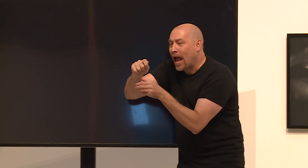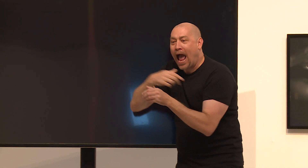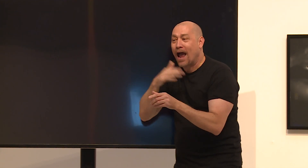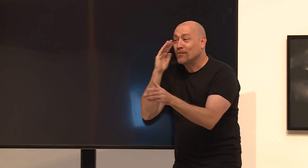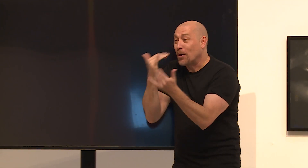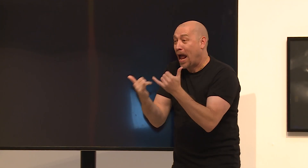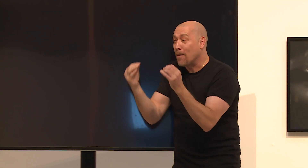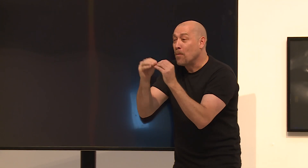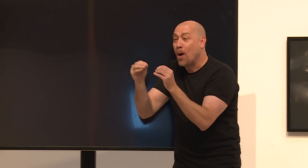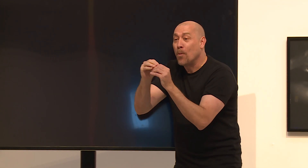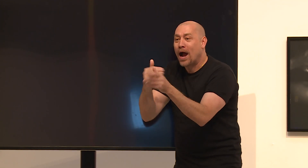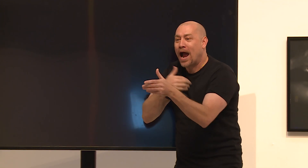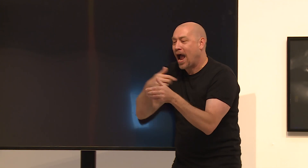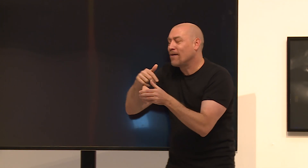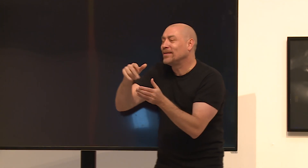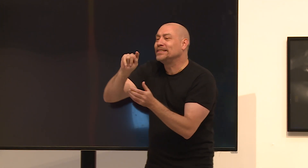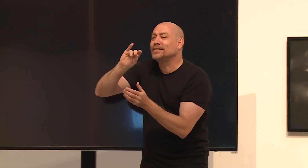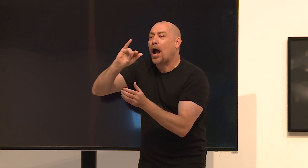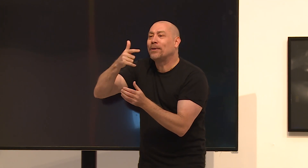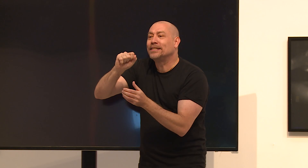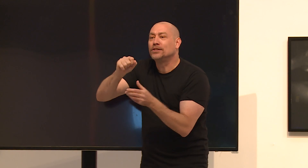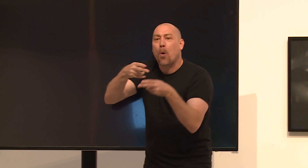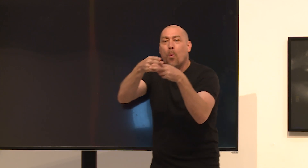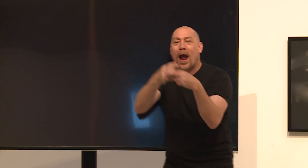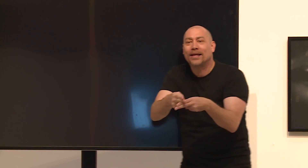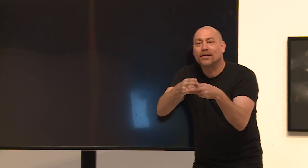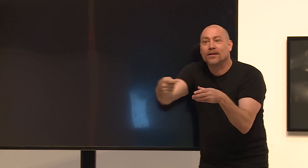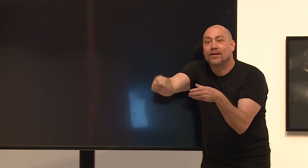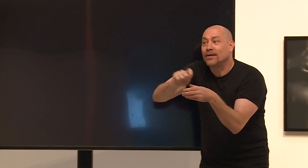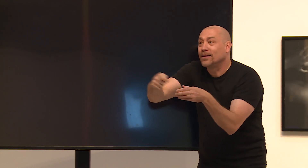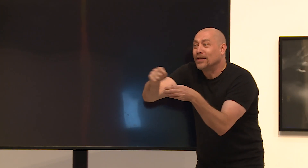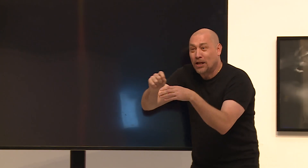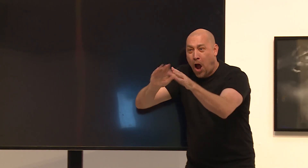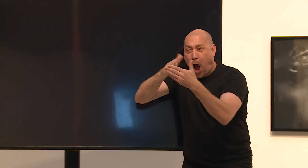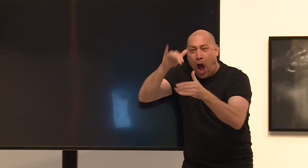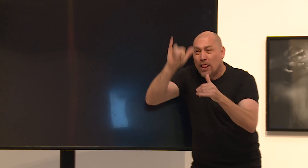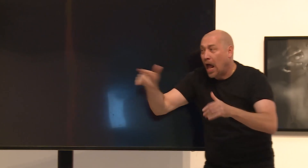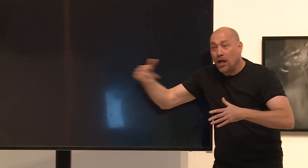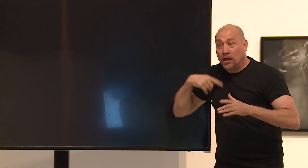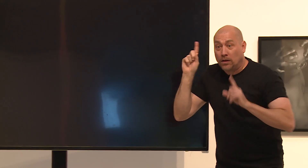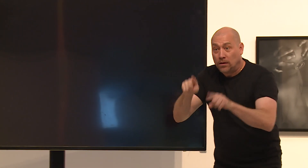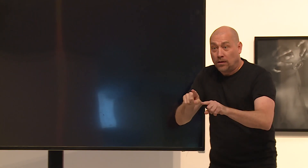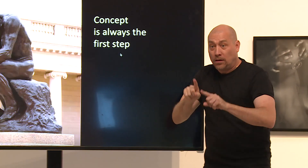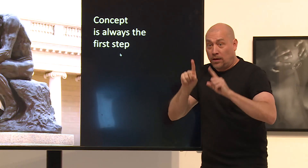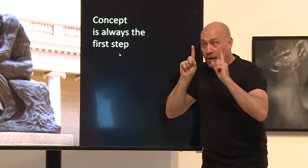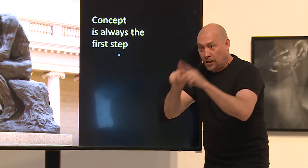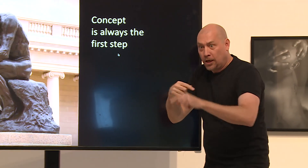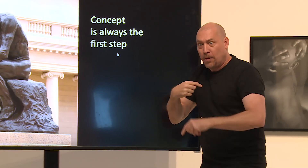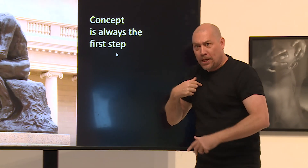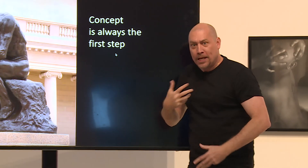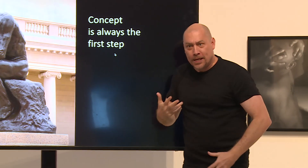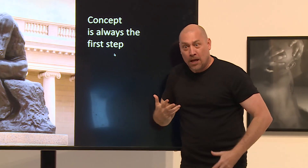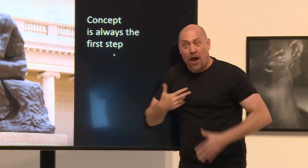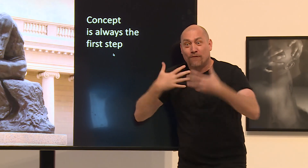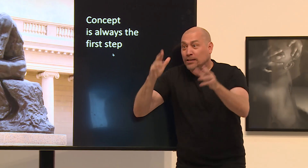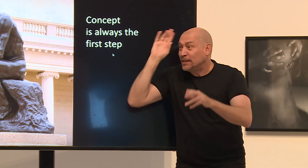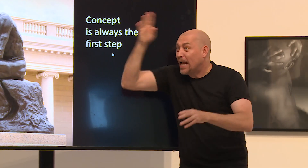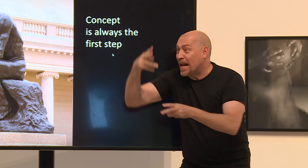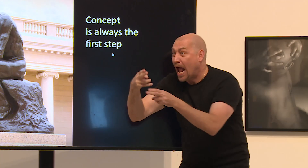frozen yogurt type concept and how they measure that out by weight, and it's all paid on a weight